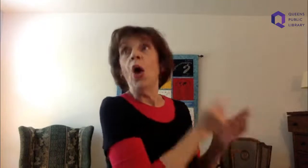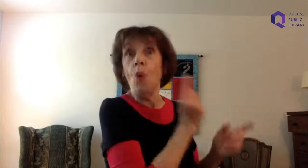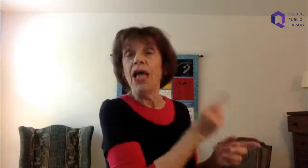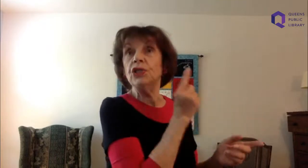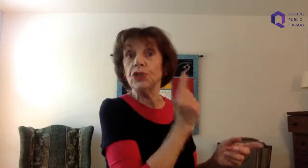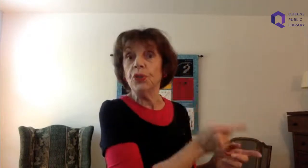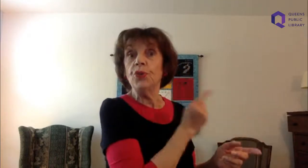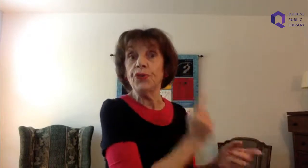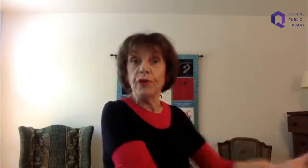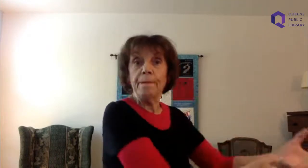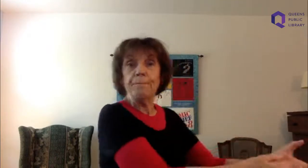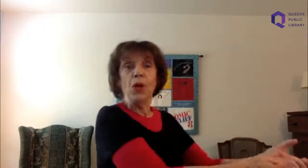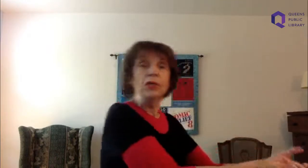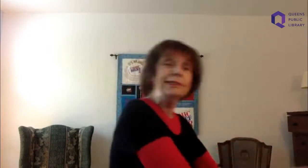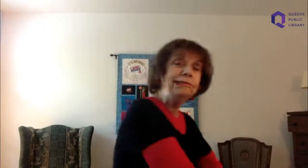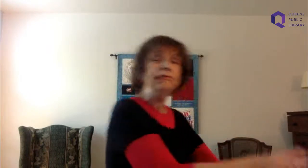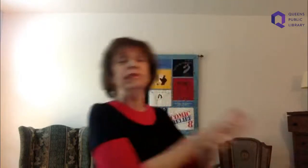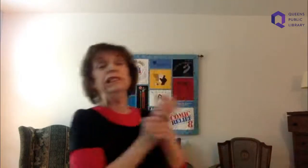One, two, three, pull.